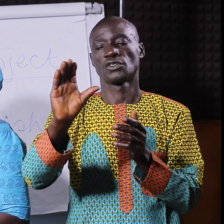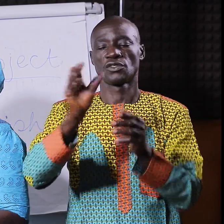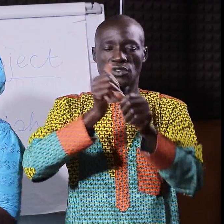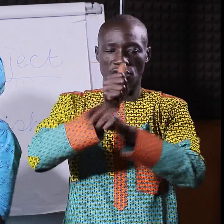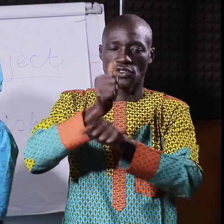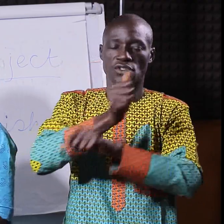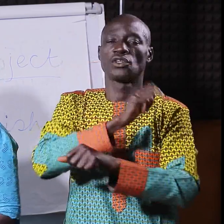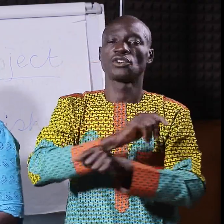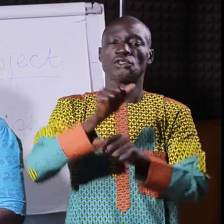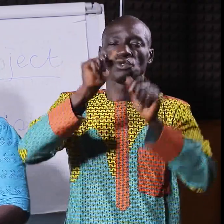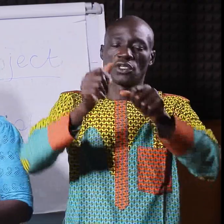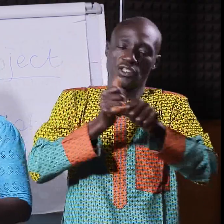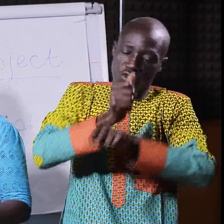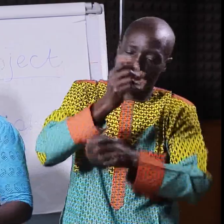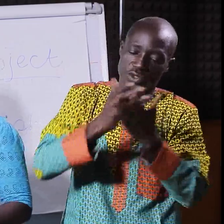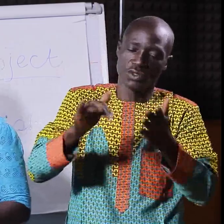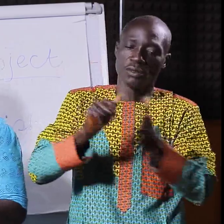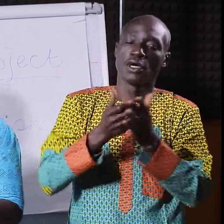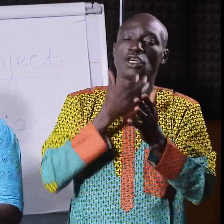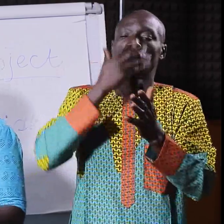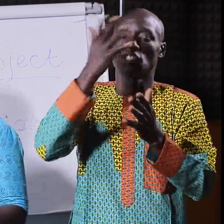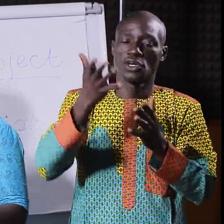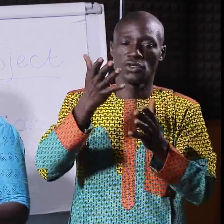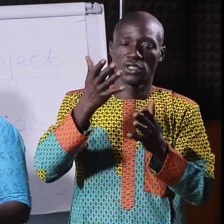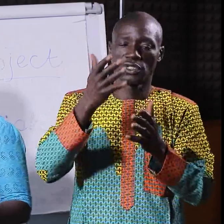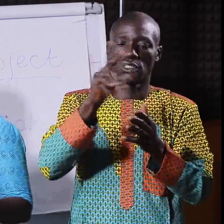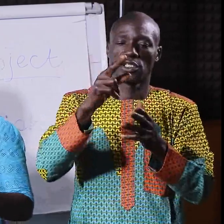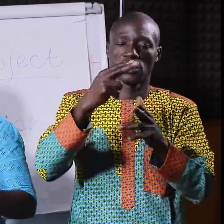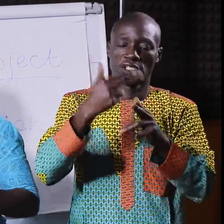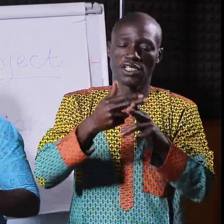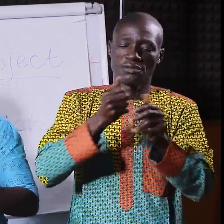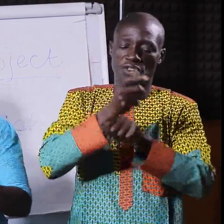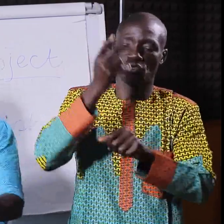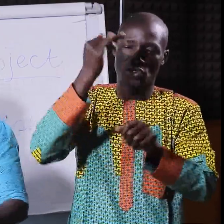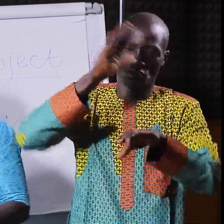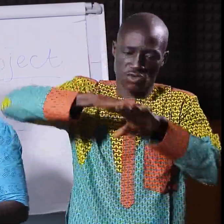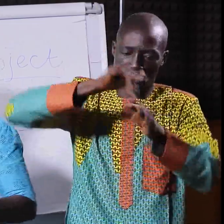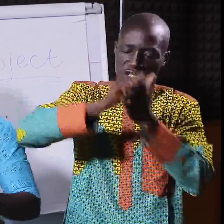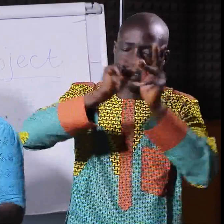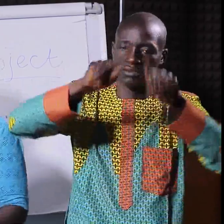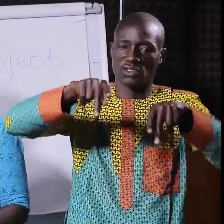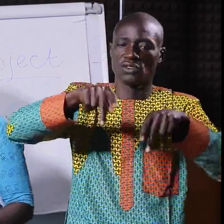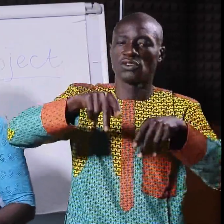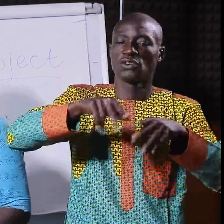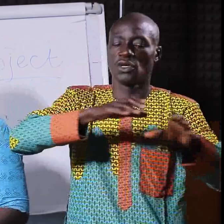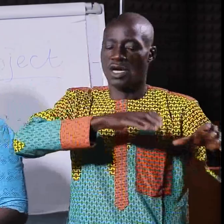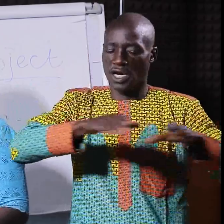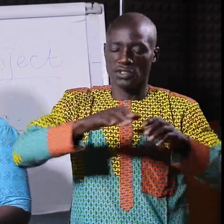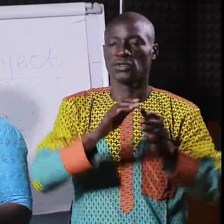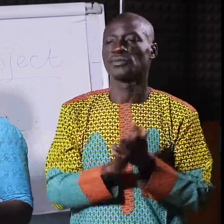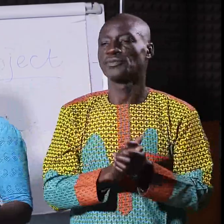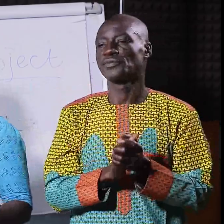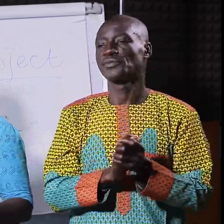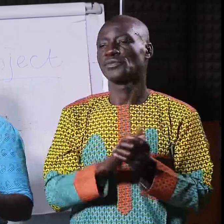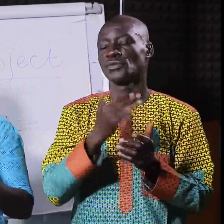You can insult someone by shouting an insult. The act of shouting it, action, that's the verb.